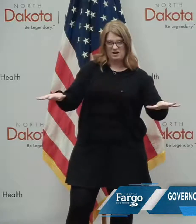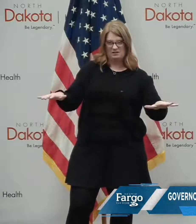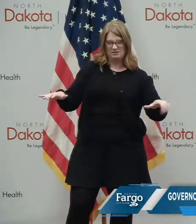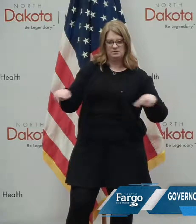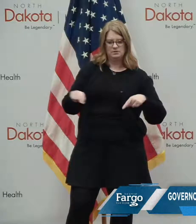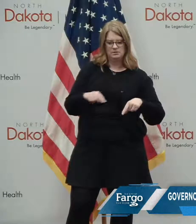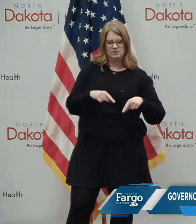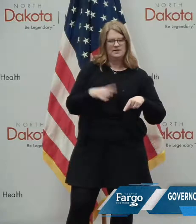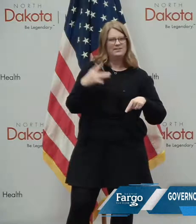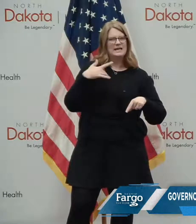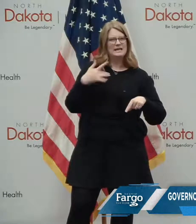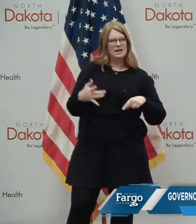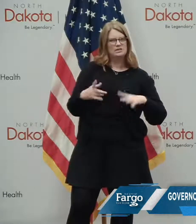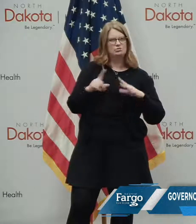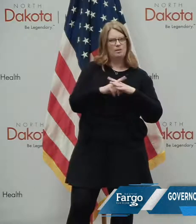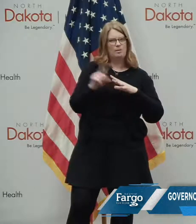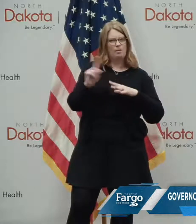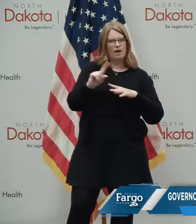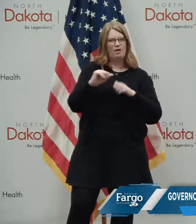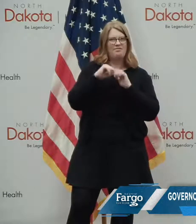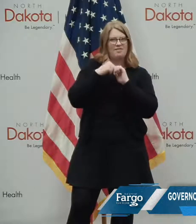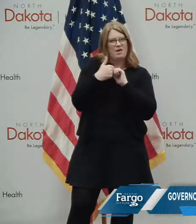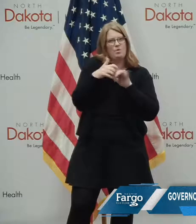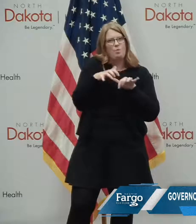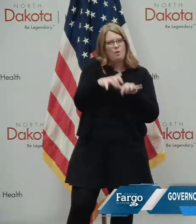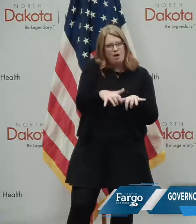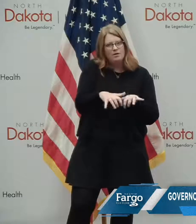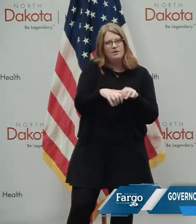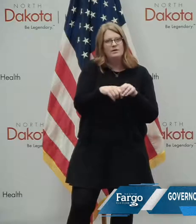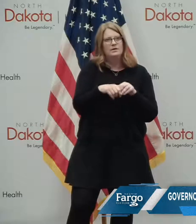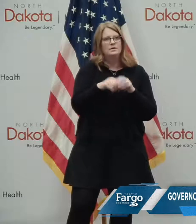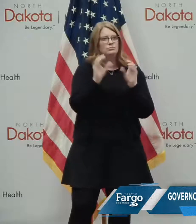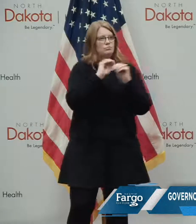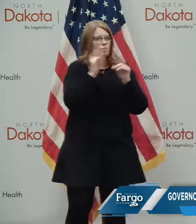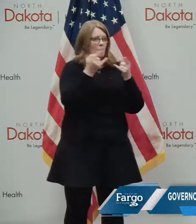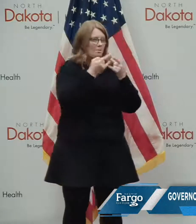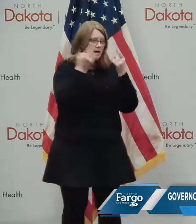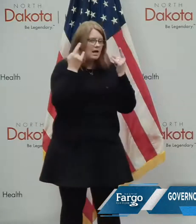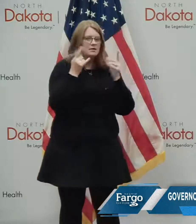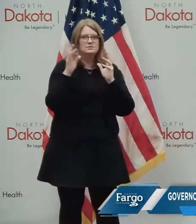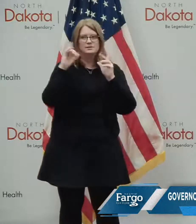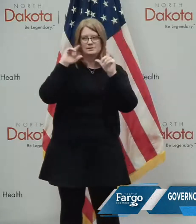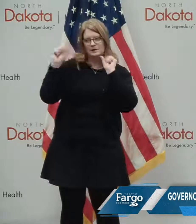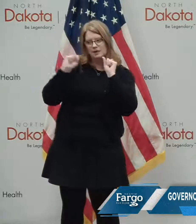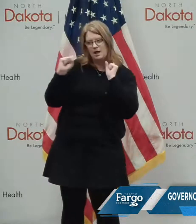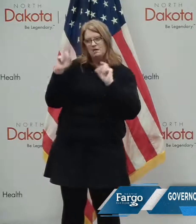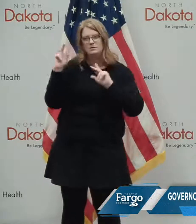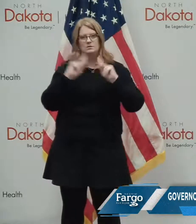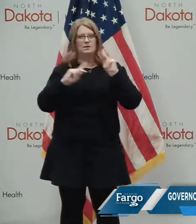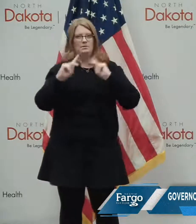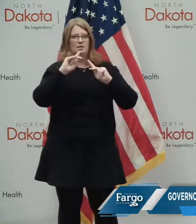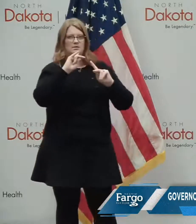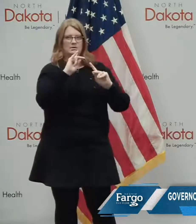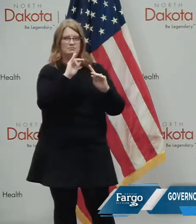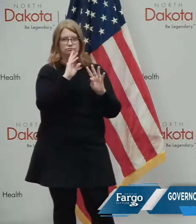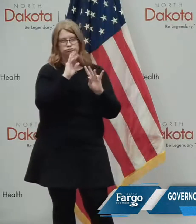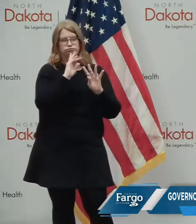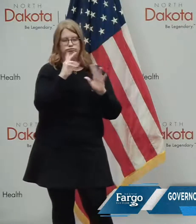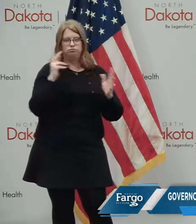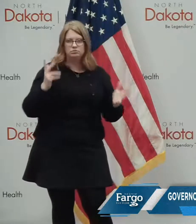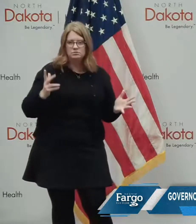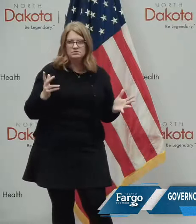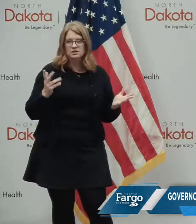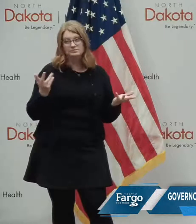a place where it was crowded, people weren't wearing masks, it was loud, people were talking, you were there for a sustained amount of period. So